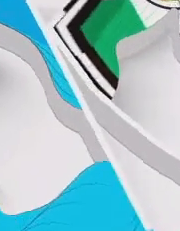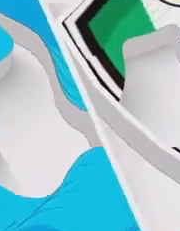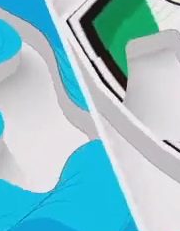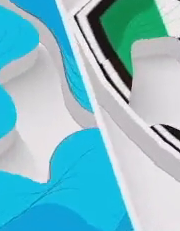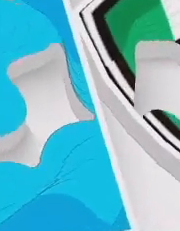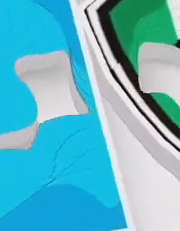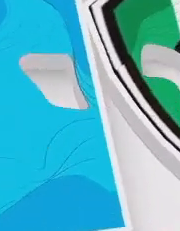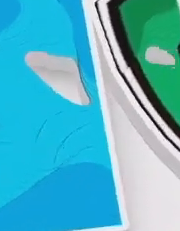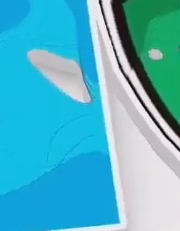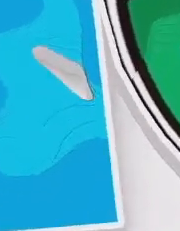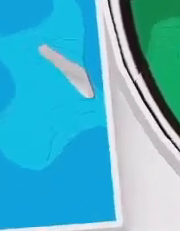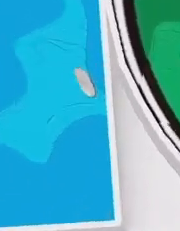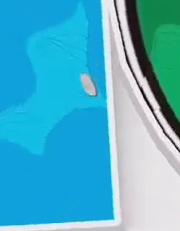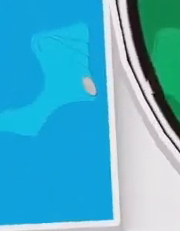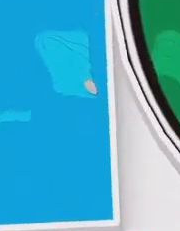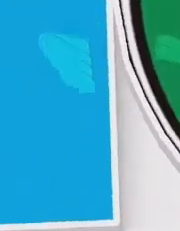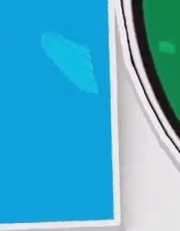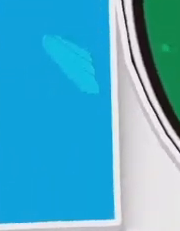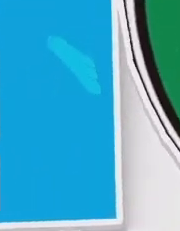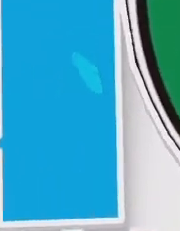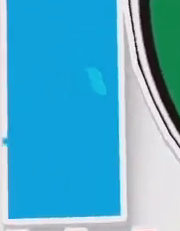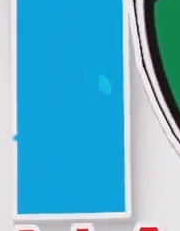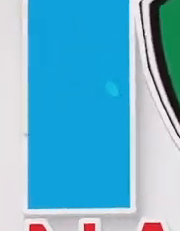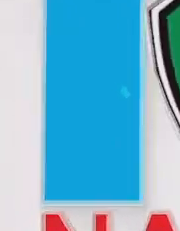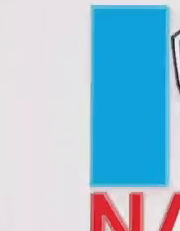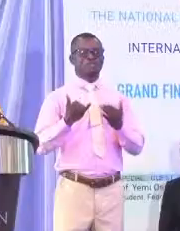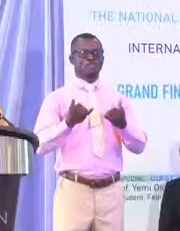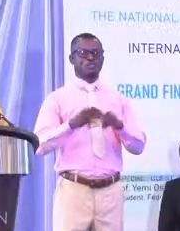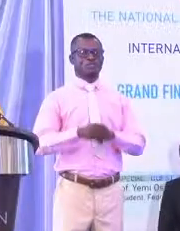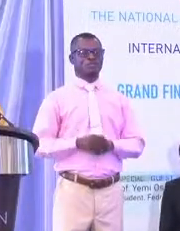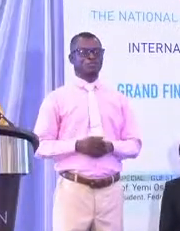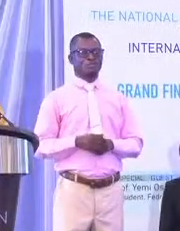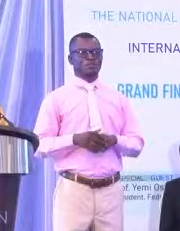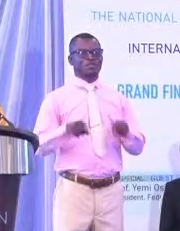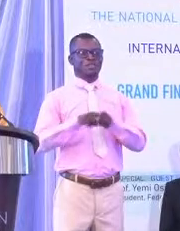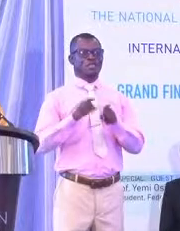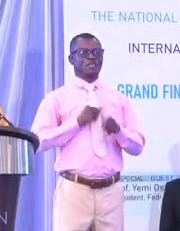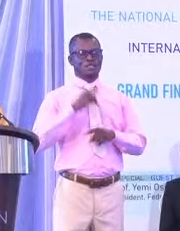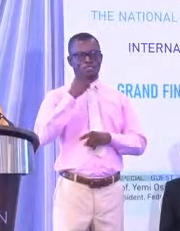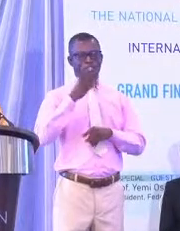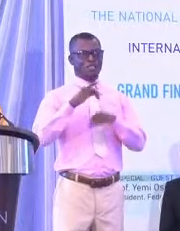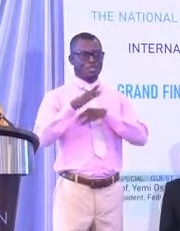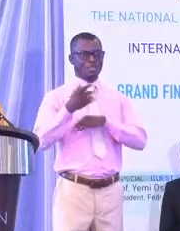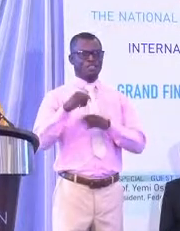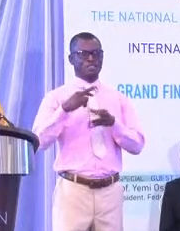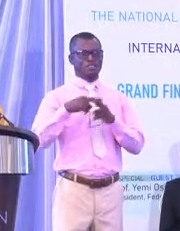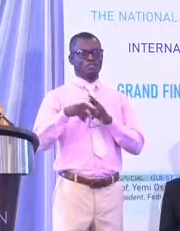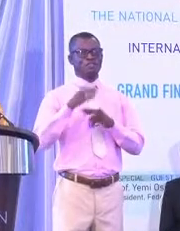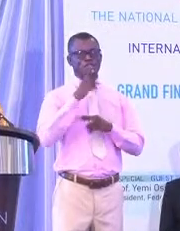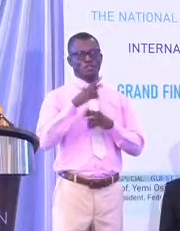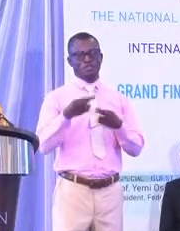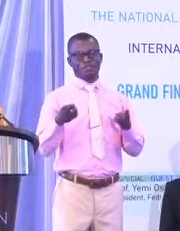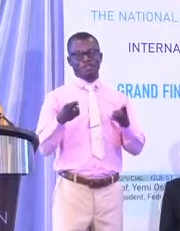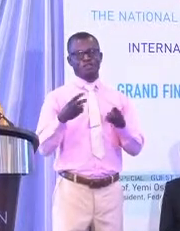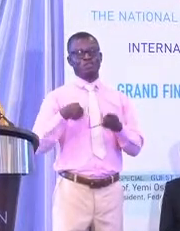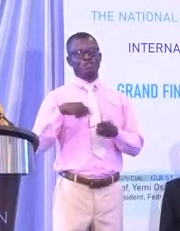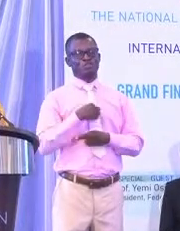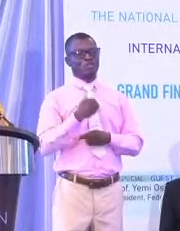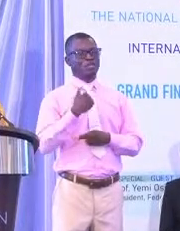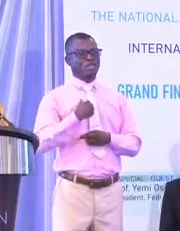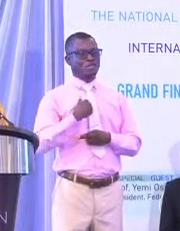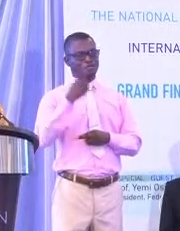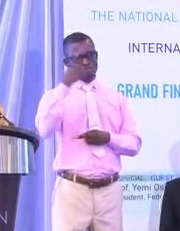So, forgive me for that. Like I said earlier, the results are ready. Would have a member of